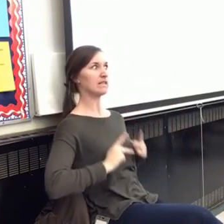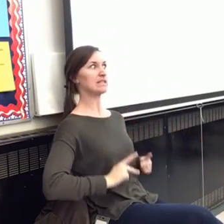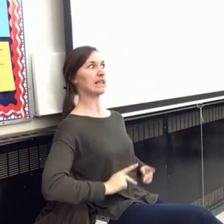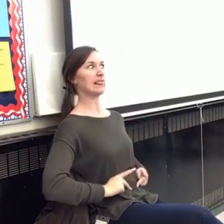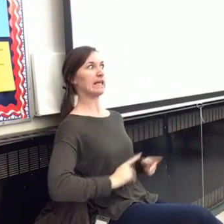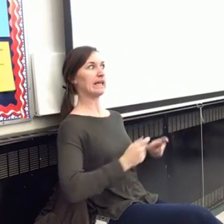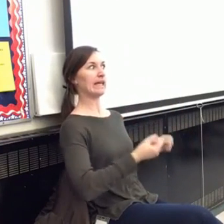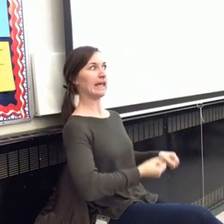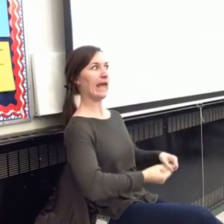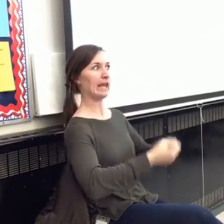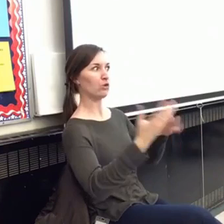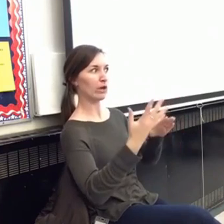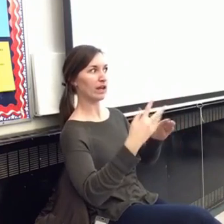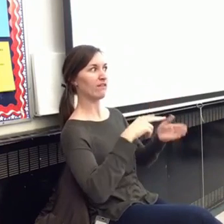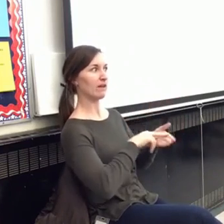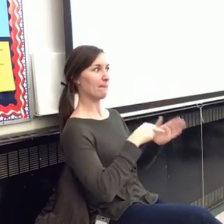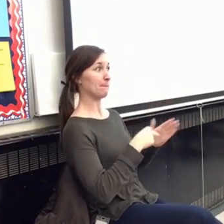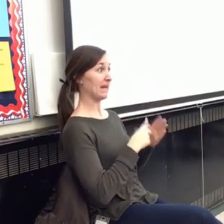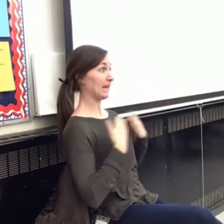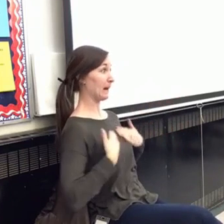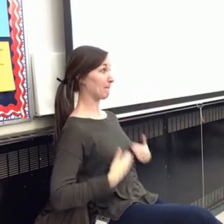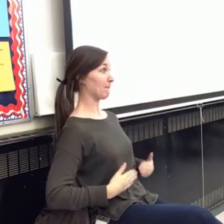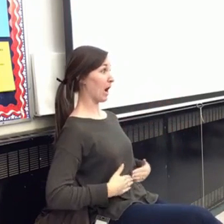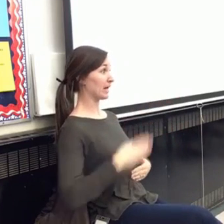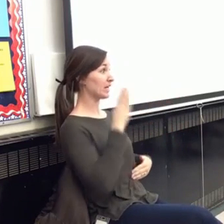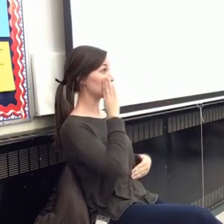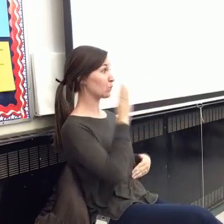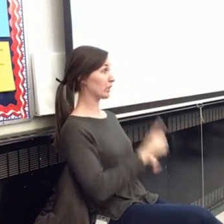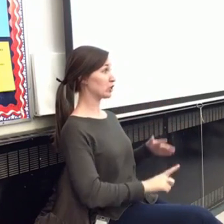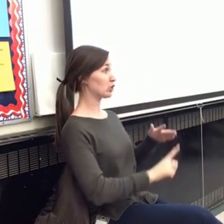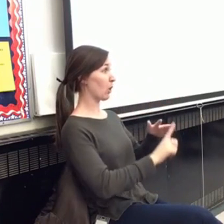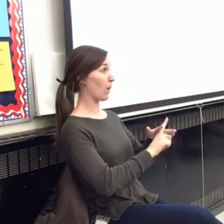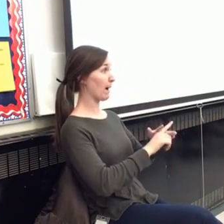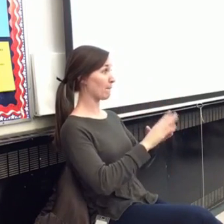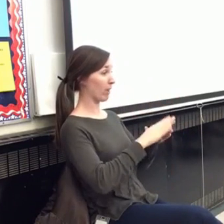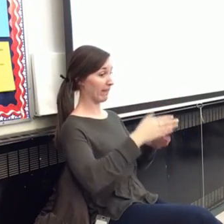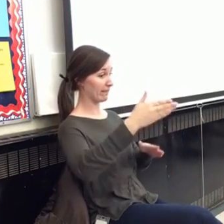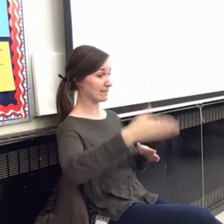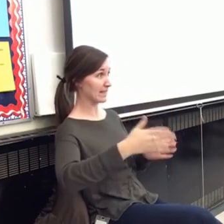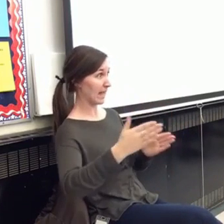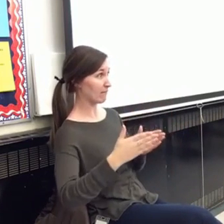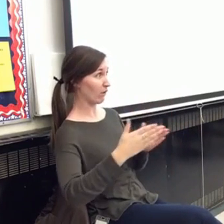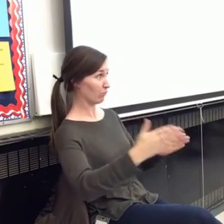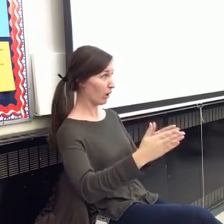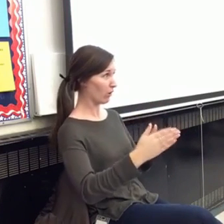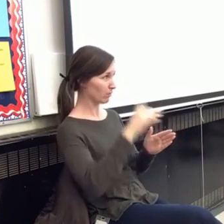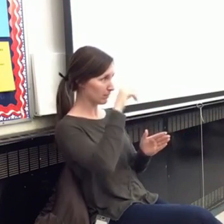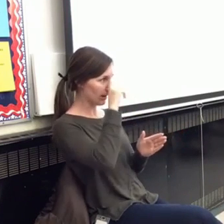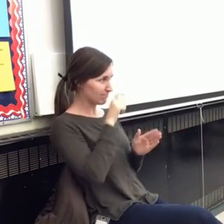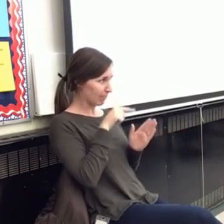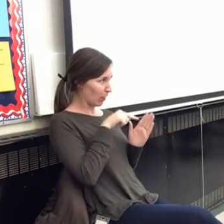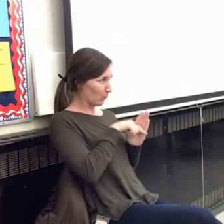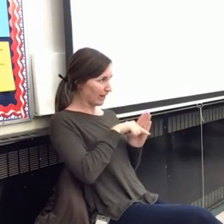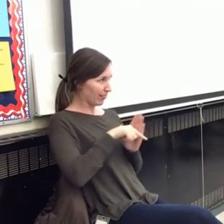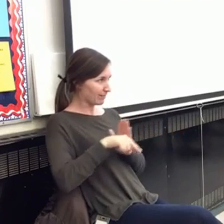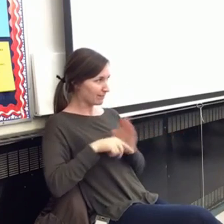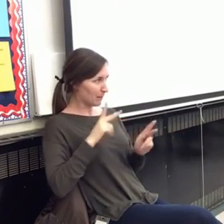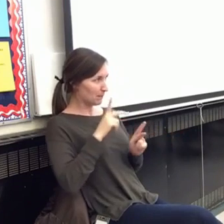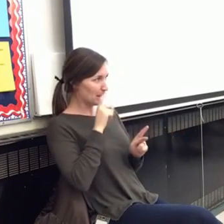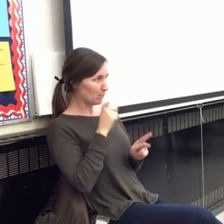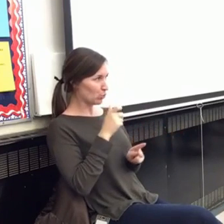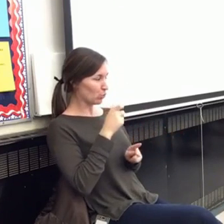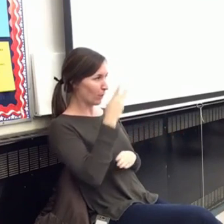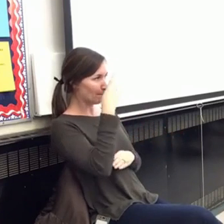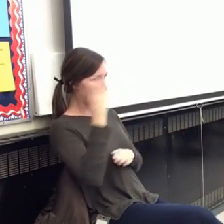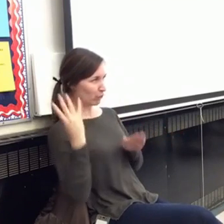as in immigrant bodies begin to show up dead along the sides of roads. Or people begin to, for example,